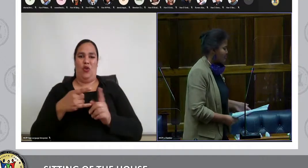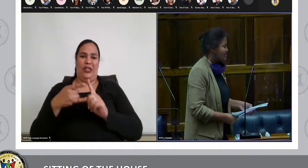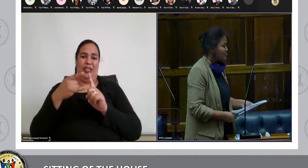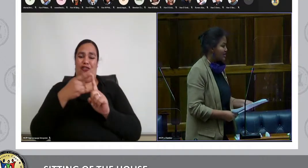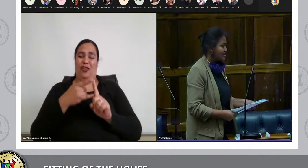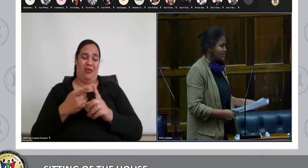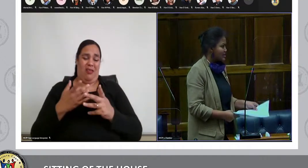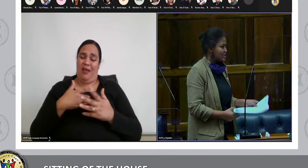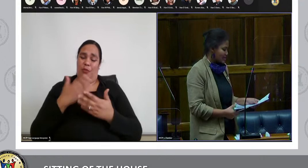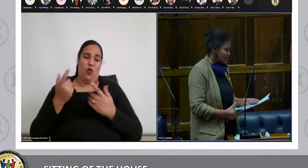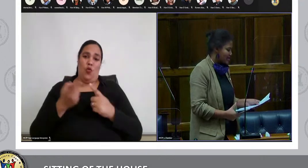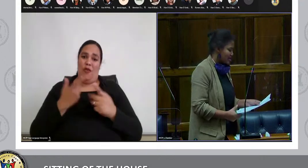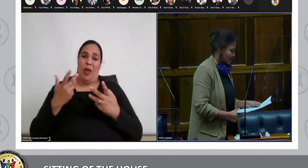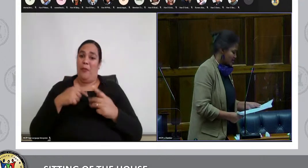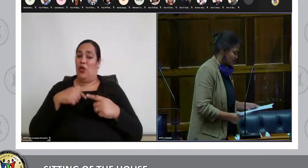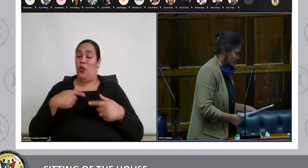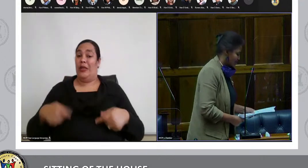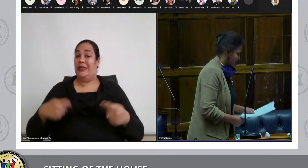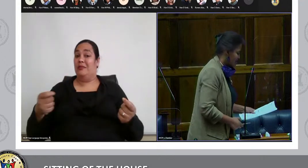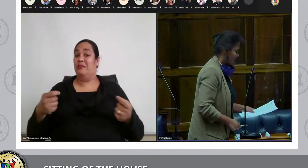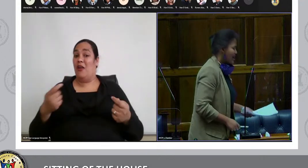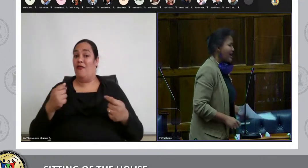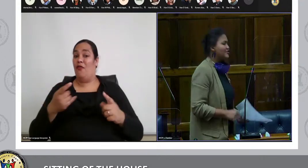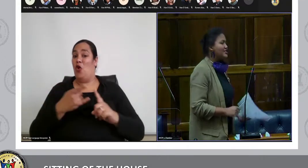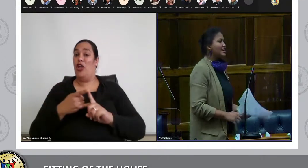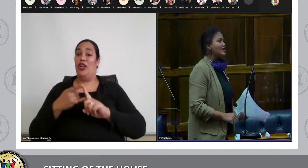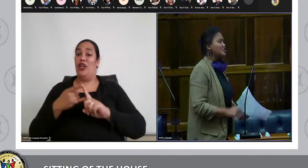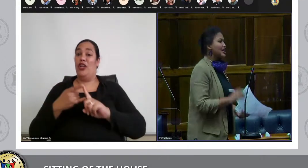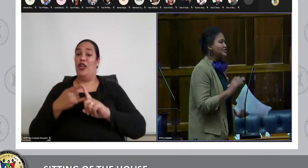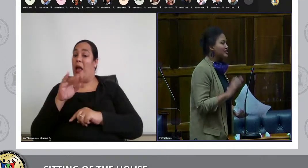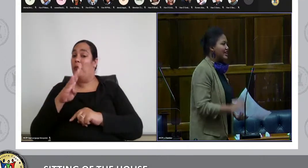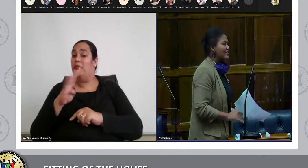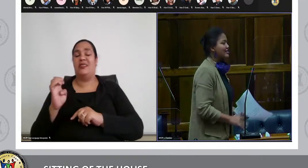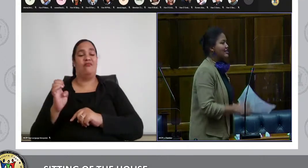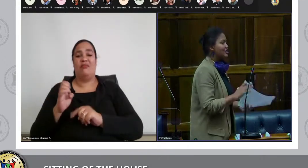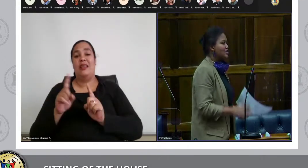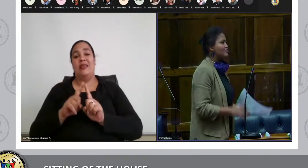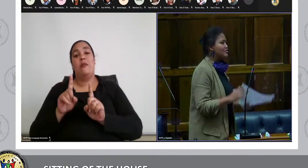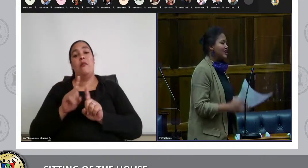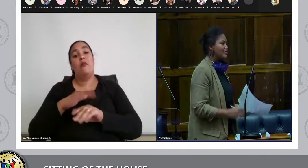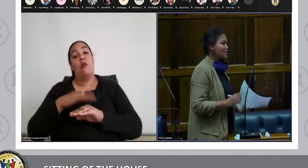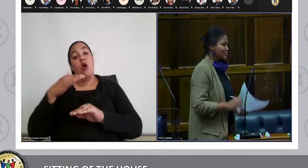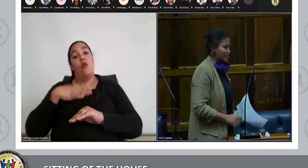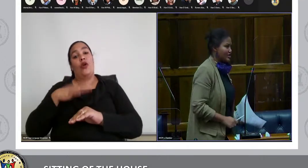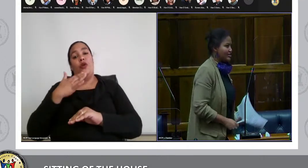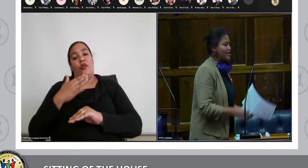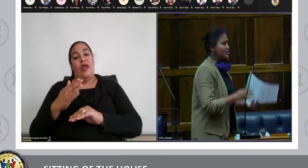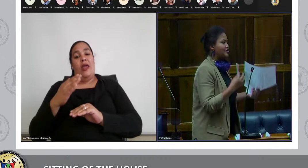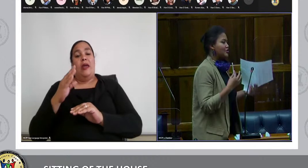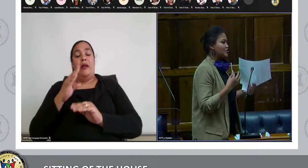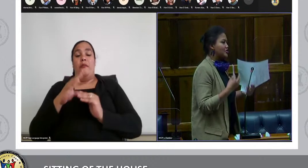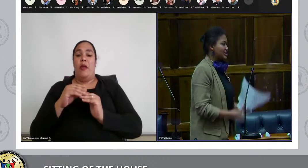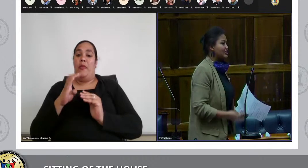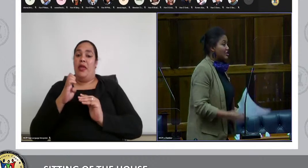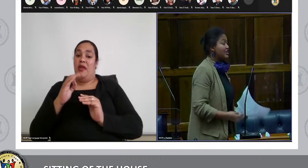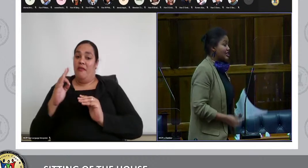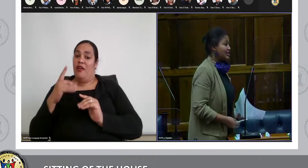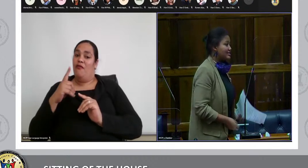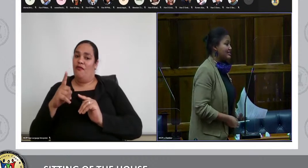that comes from, but no money is being spent on digital vibes. And further, I also like to thank the member Makamba Bocha